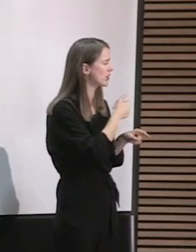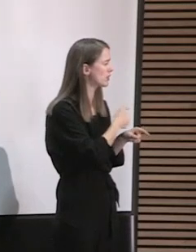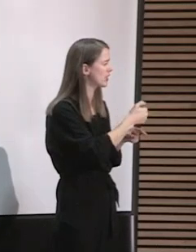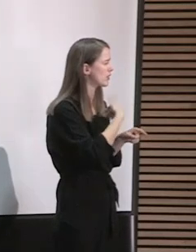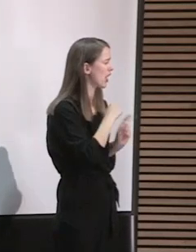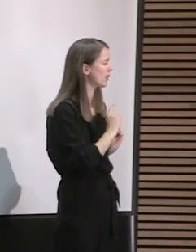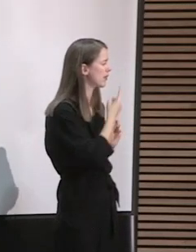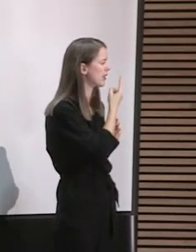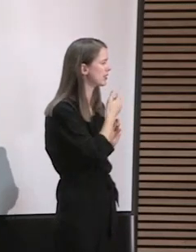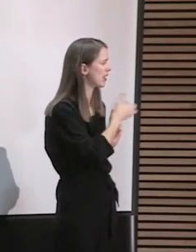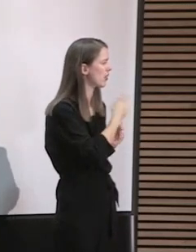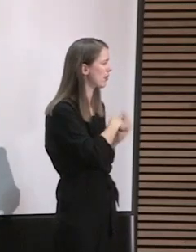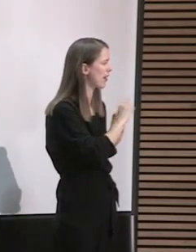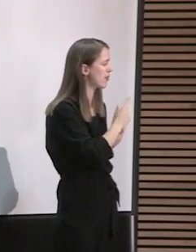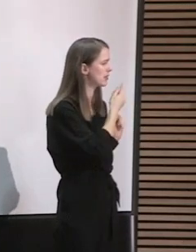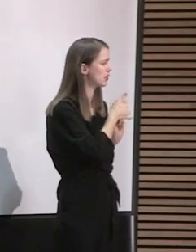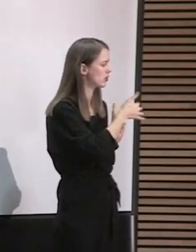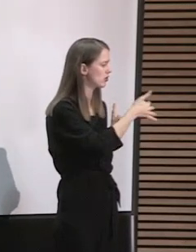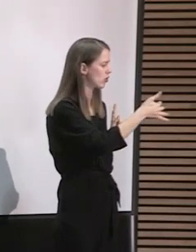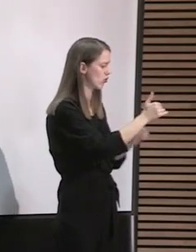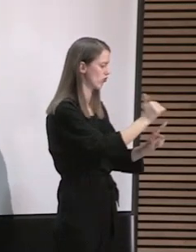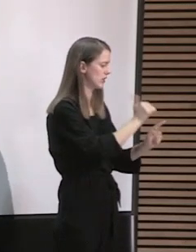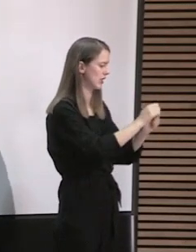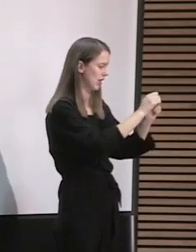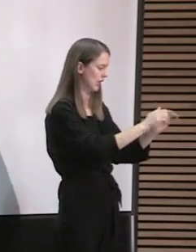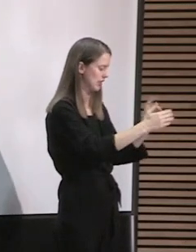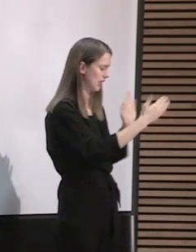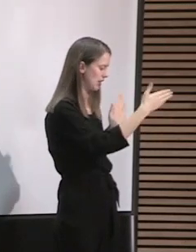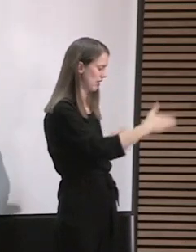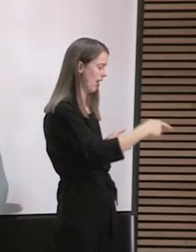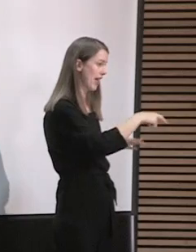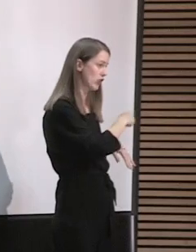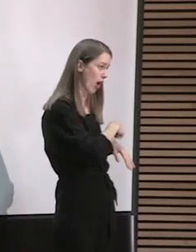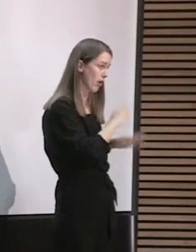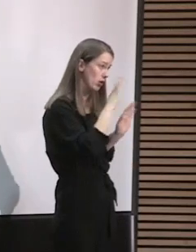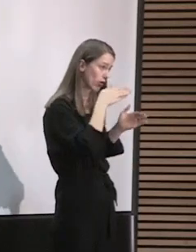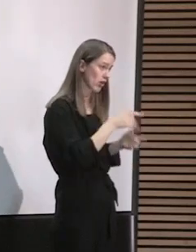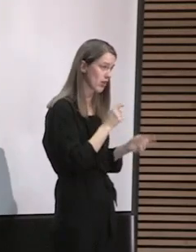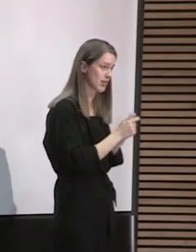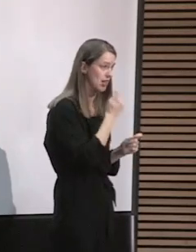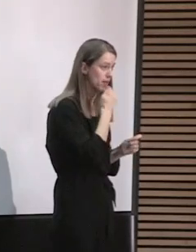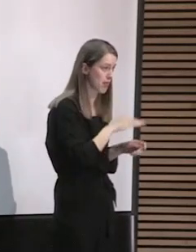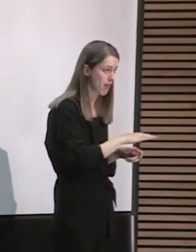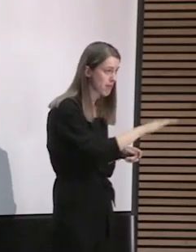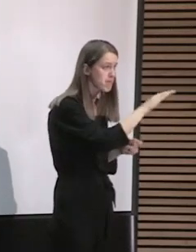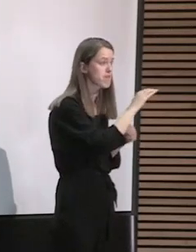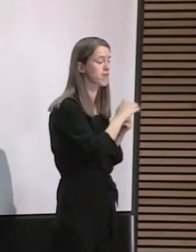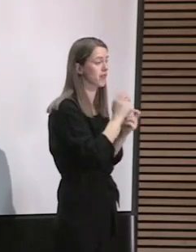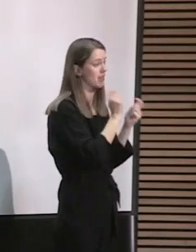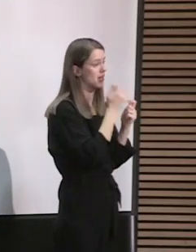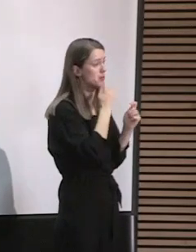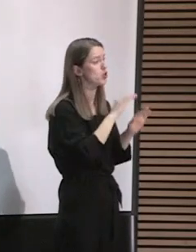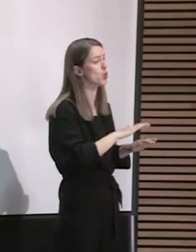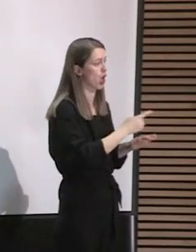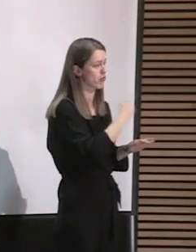Minister between when I became the Minister and when this latest cluster emerged, that we needed to see the testing numbers going up again. The testing numbers were too